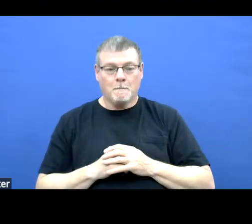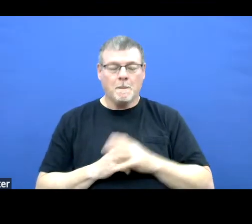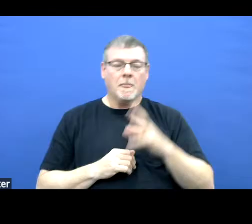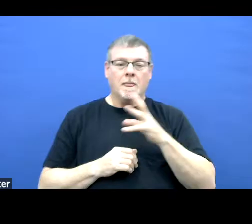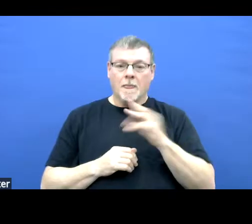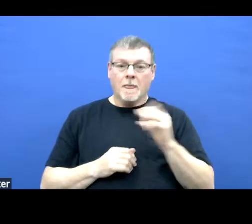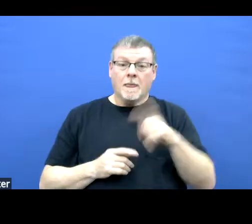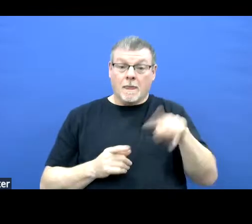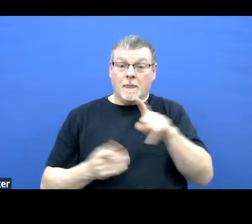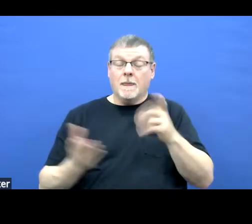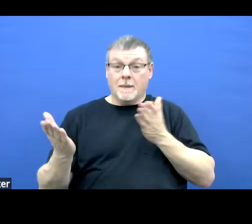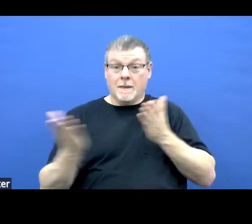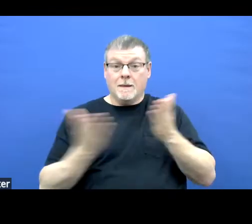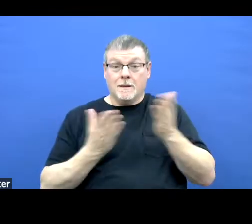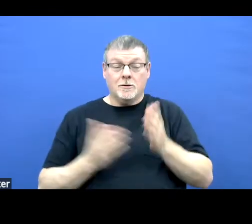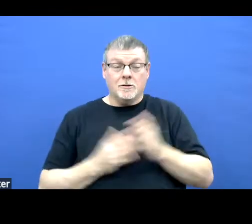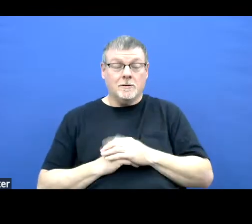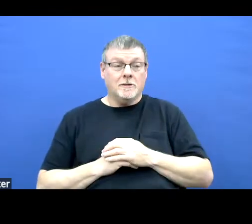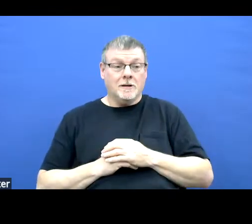served